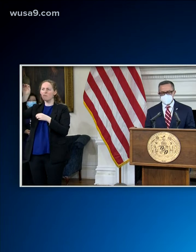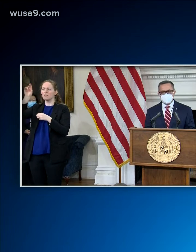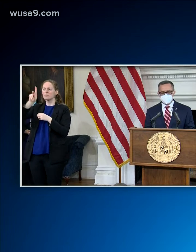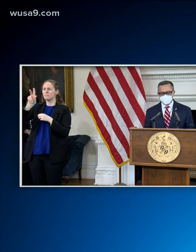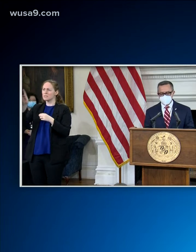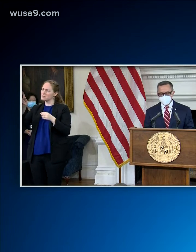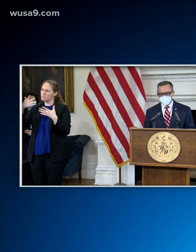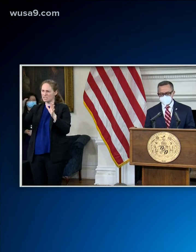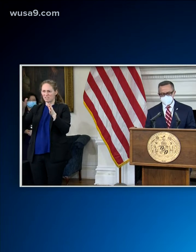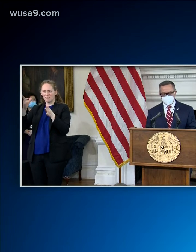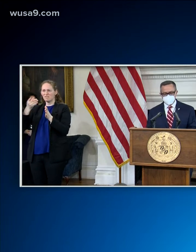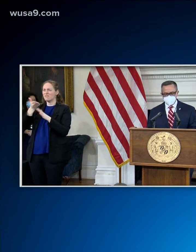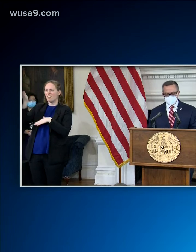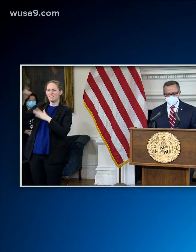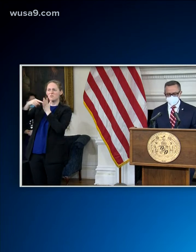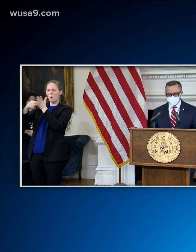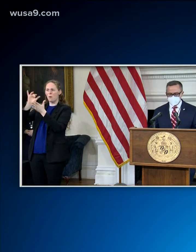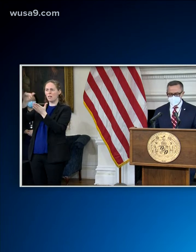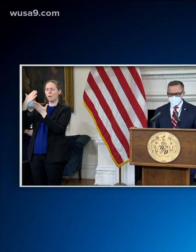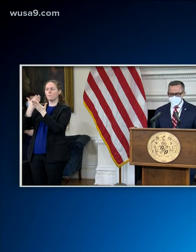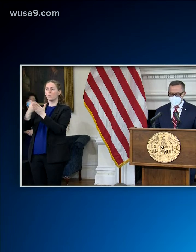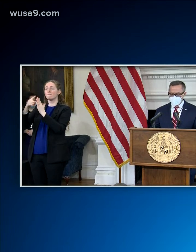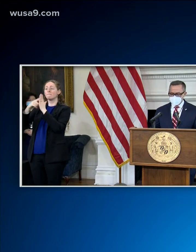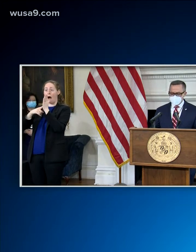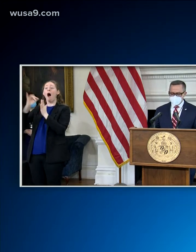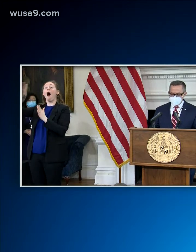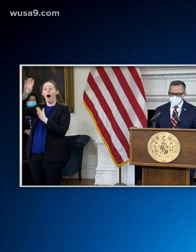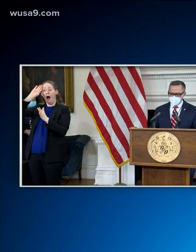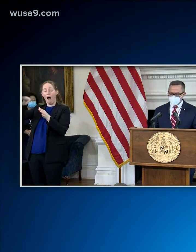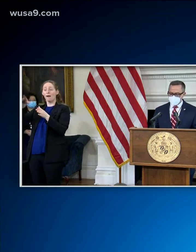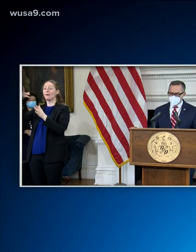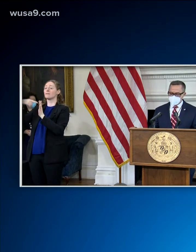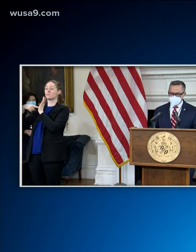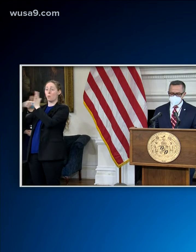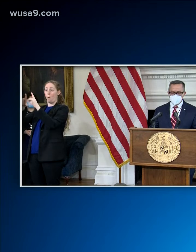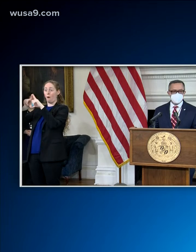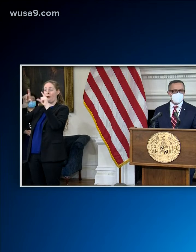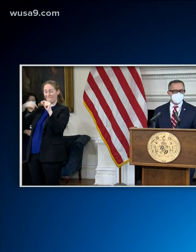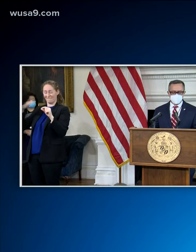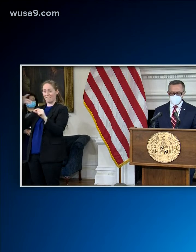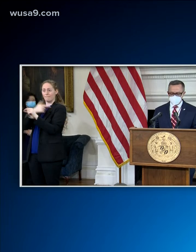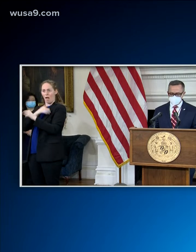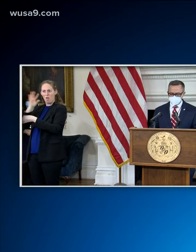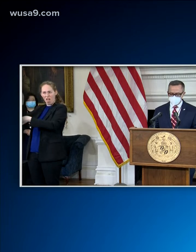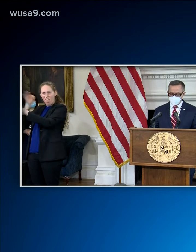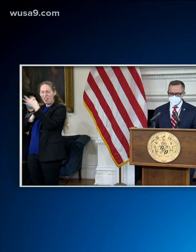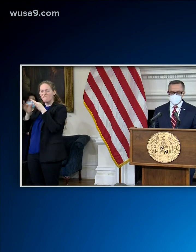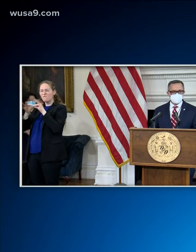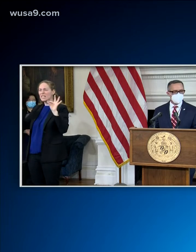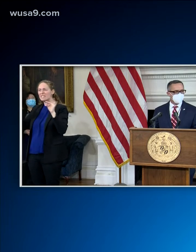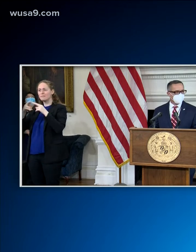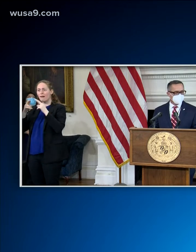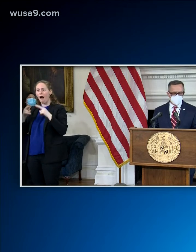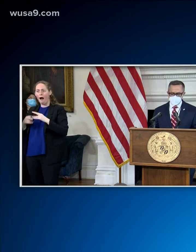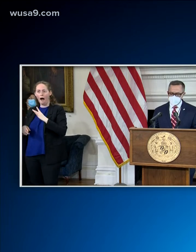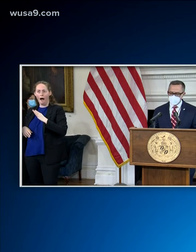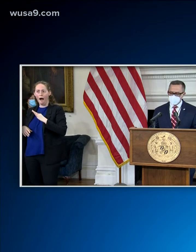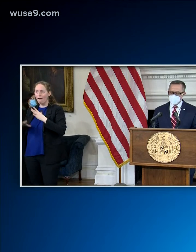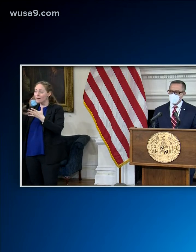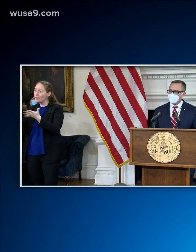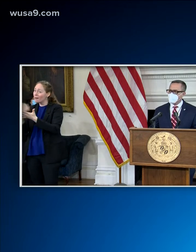the variants and vaccination rates. And I did want to make one comment about variants,